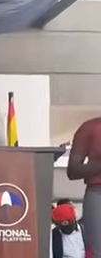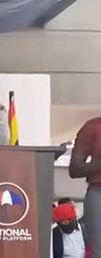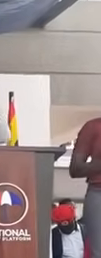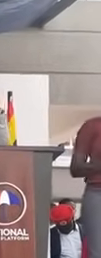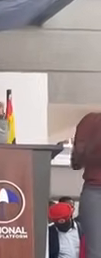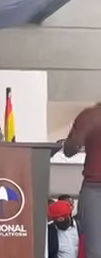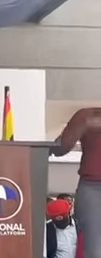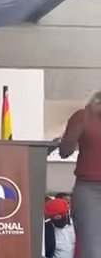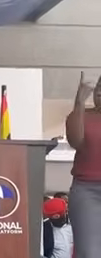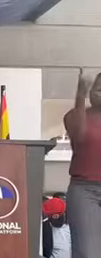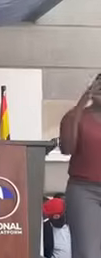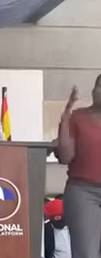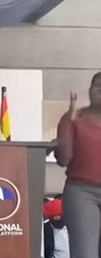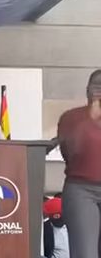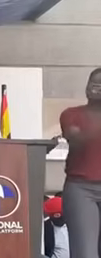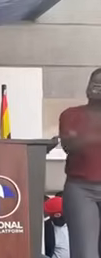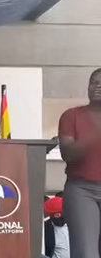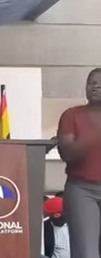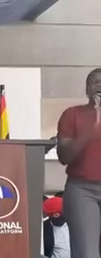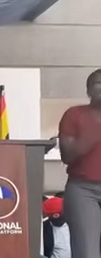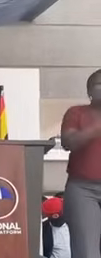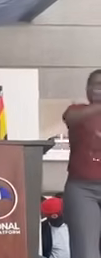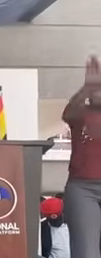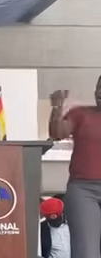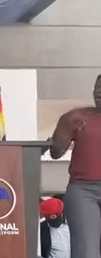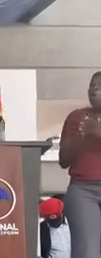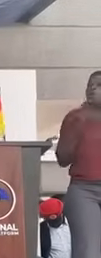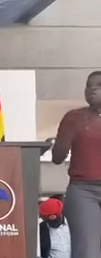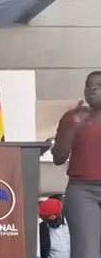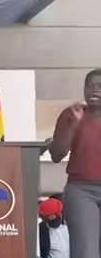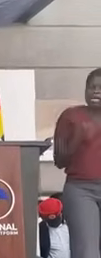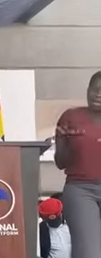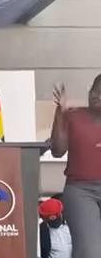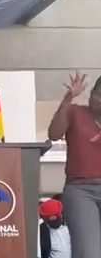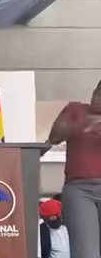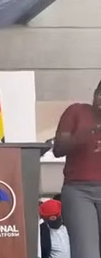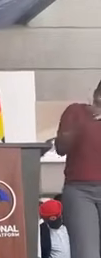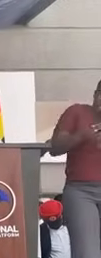We are one big country and all of us can